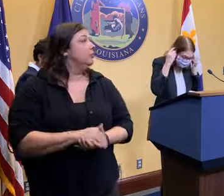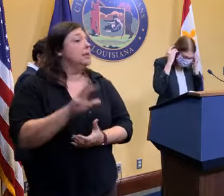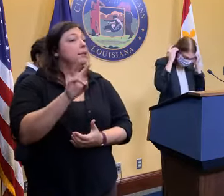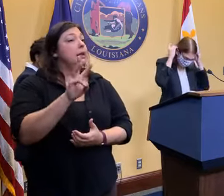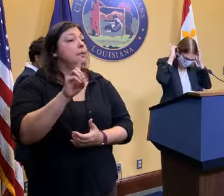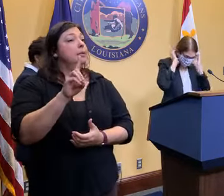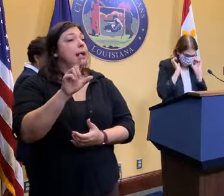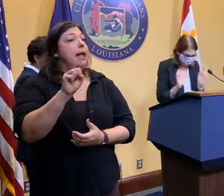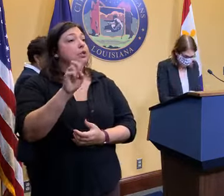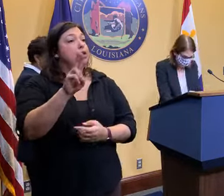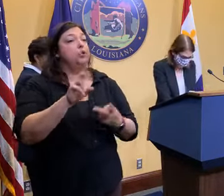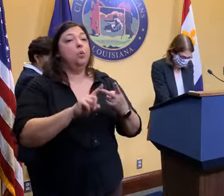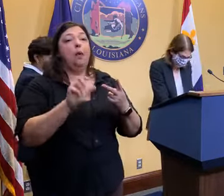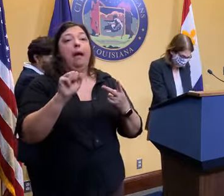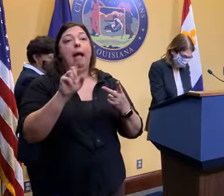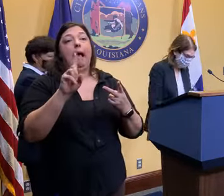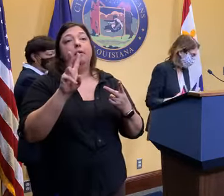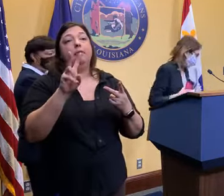WDSU followed by the Advocate.